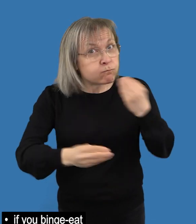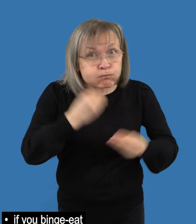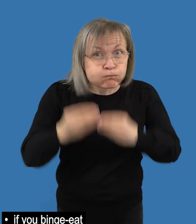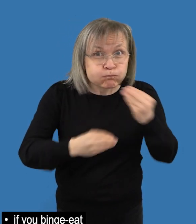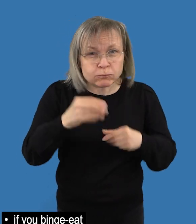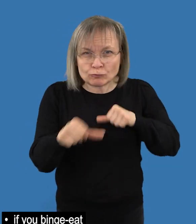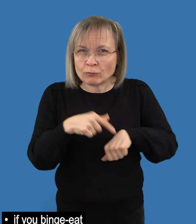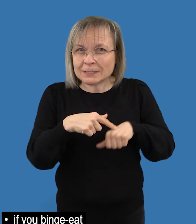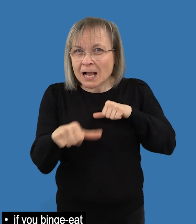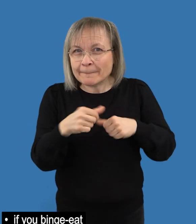if you binge eat.